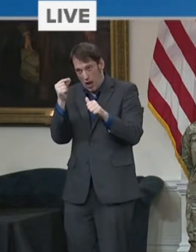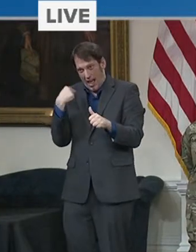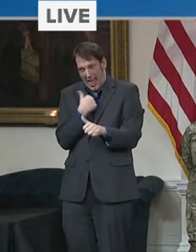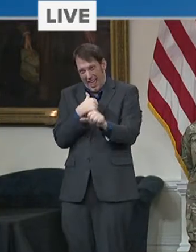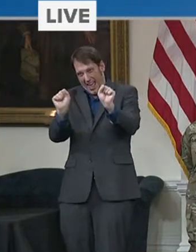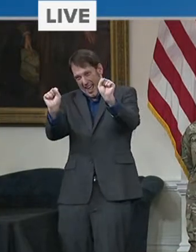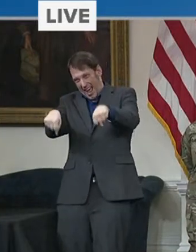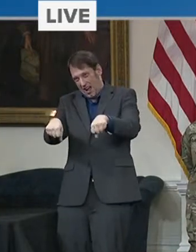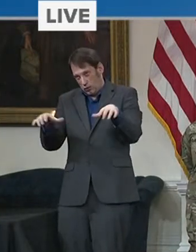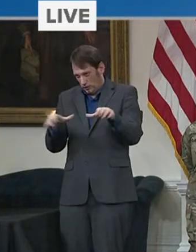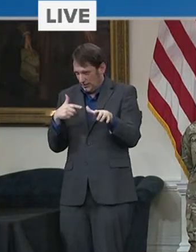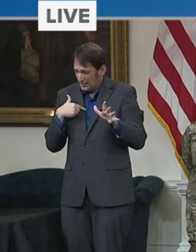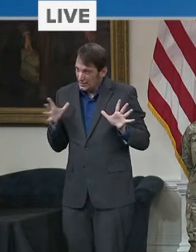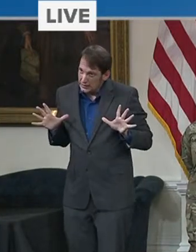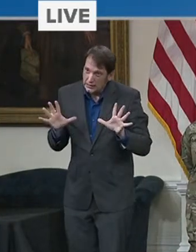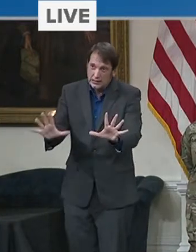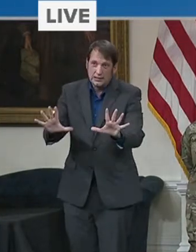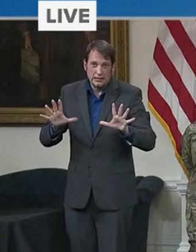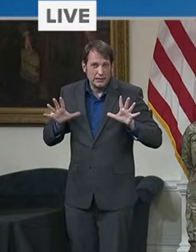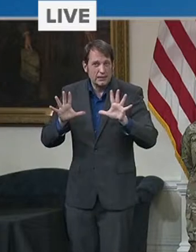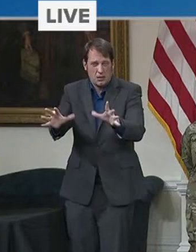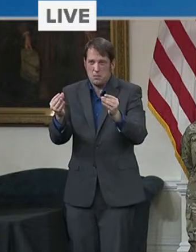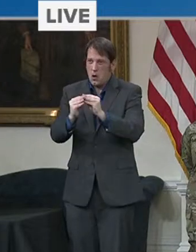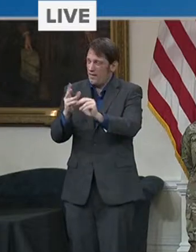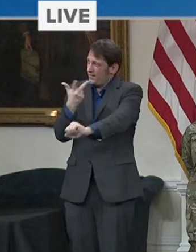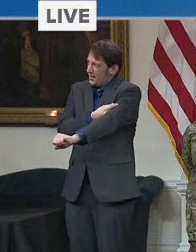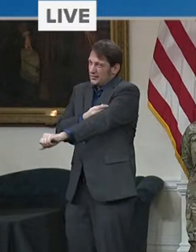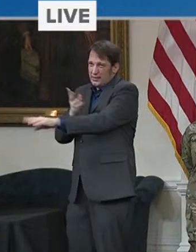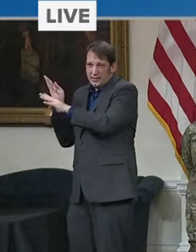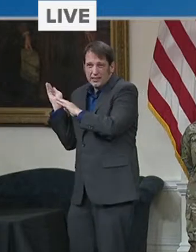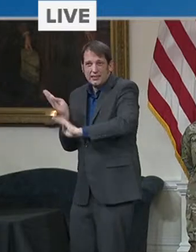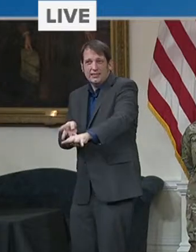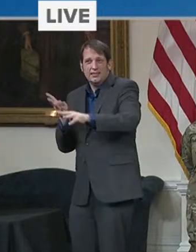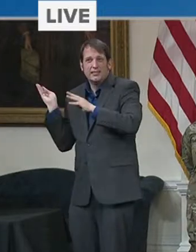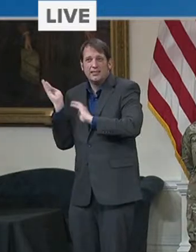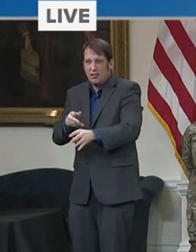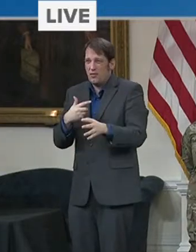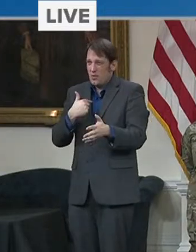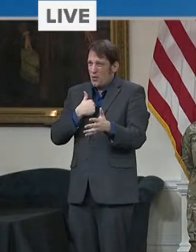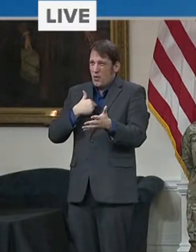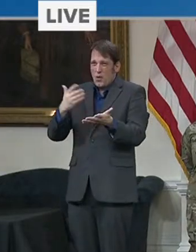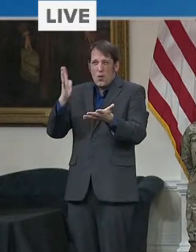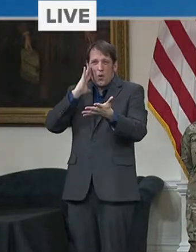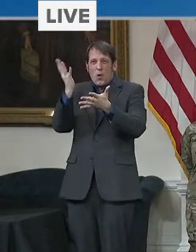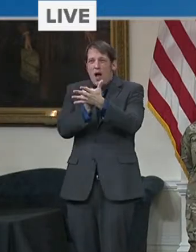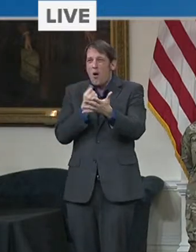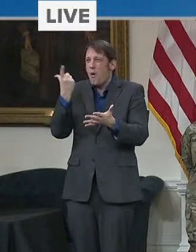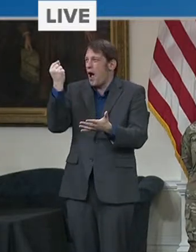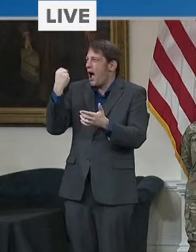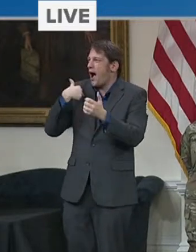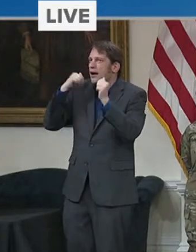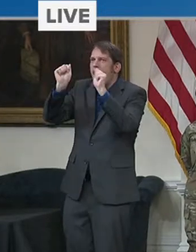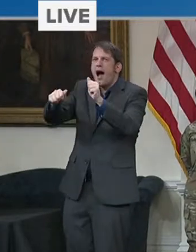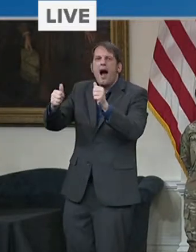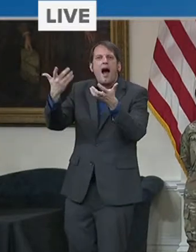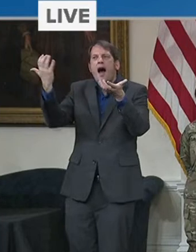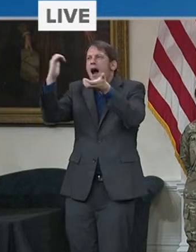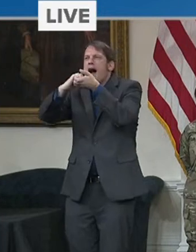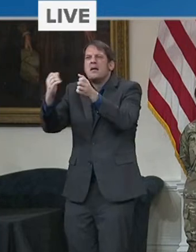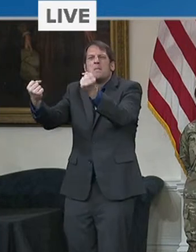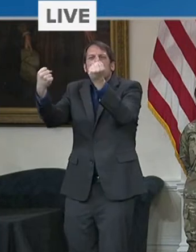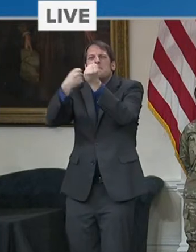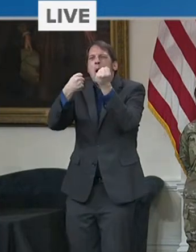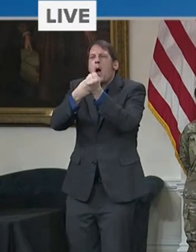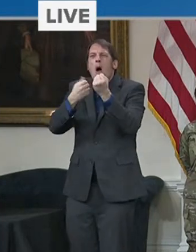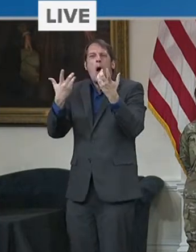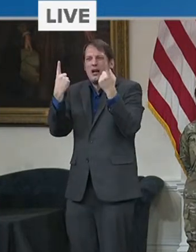federal government for more vaccines. We're going to leverage every possible resource we can find to